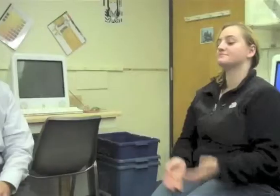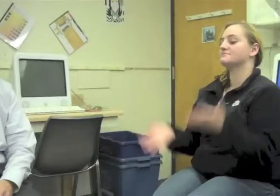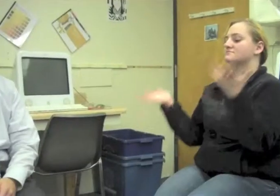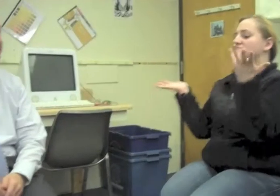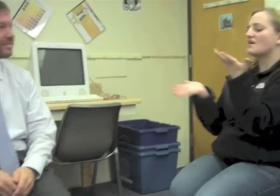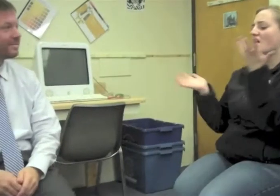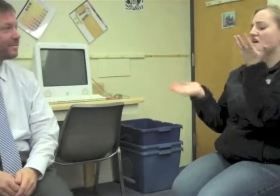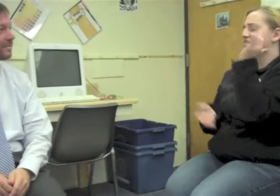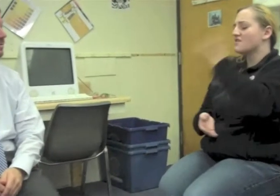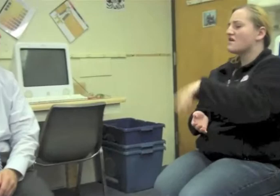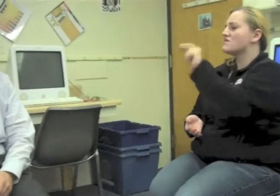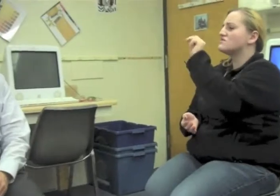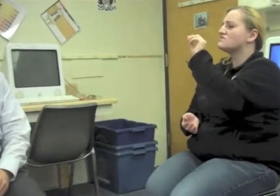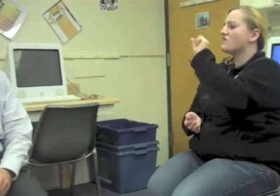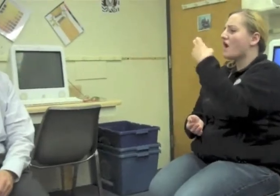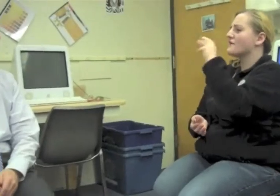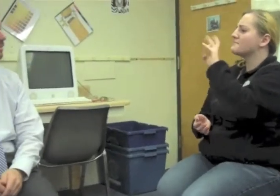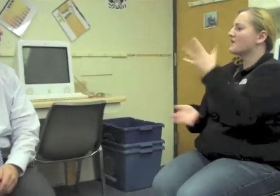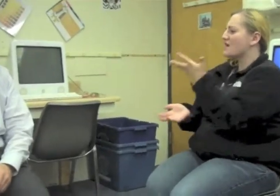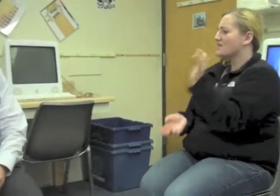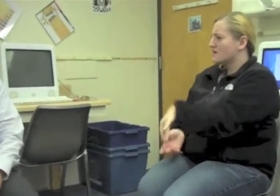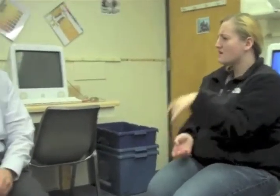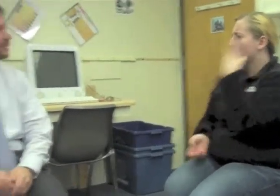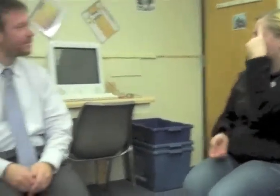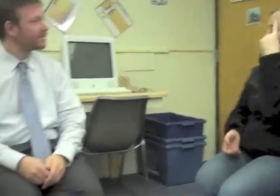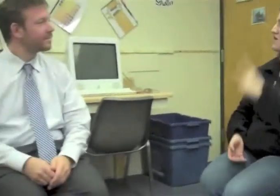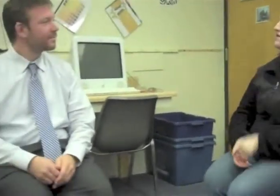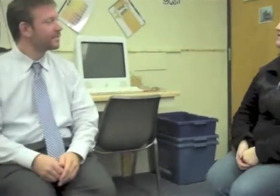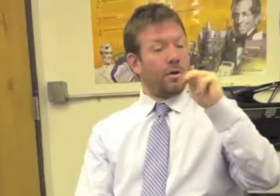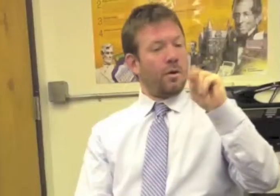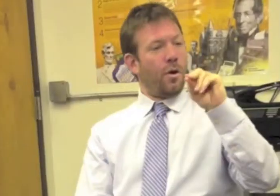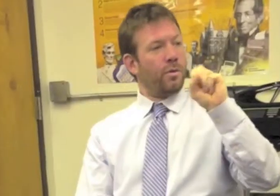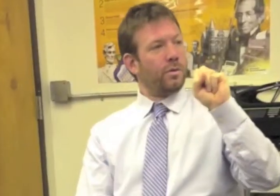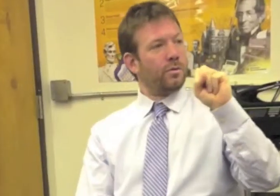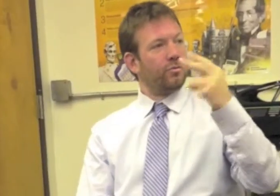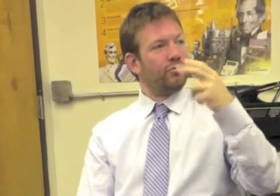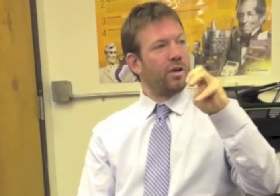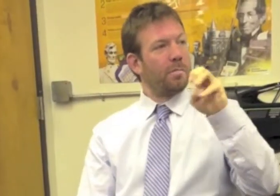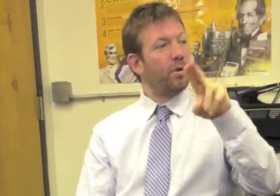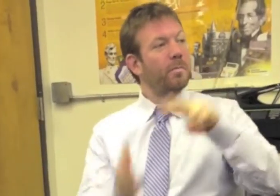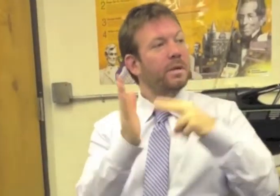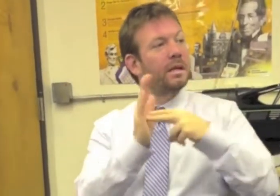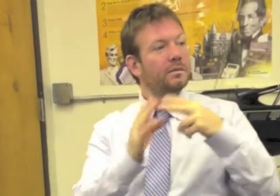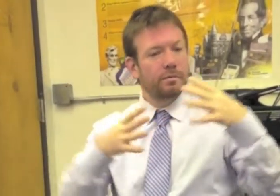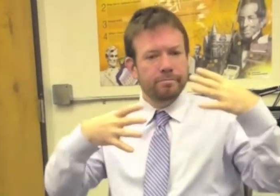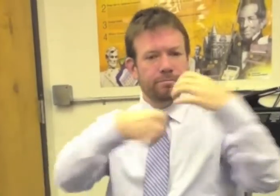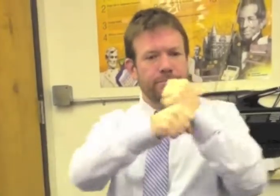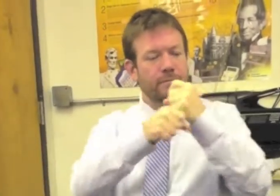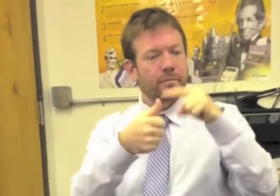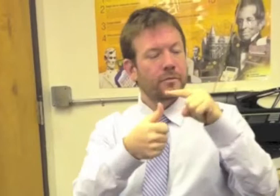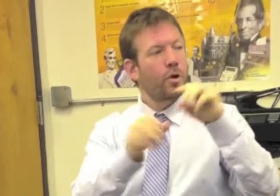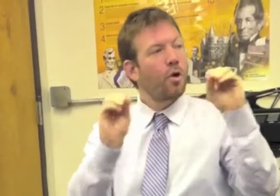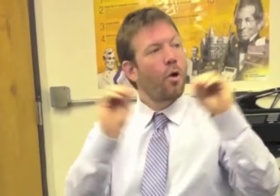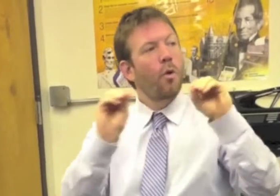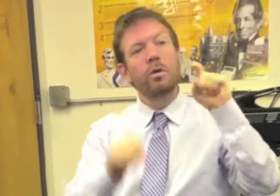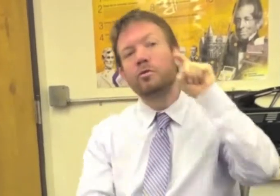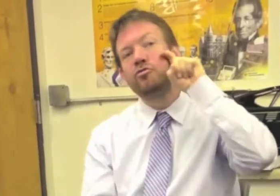Chris, what is Nocember? Well, Nocember actually stands for No Shave